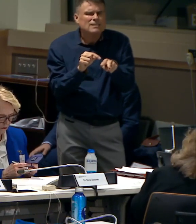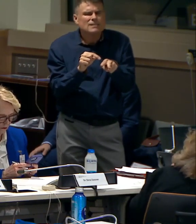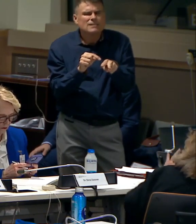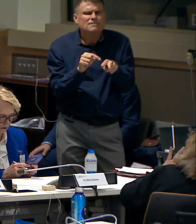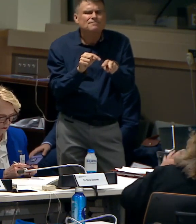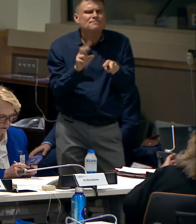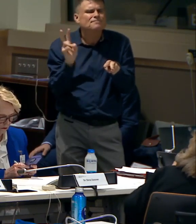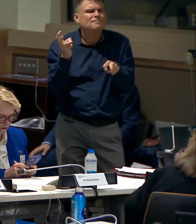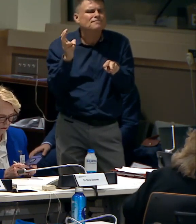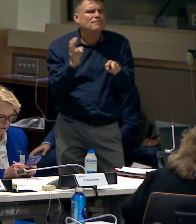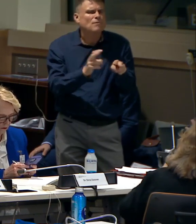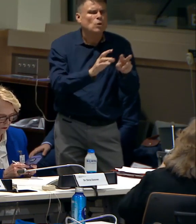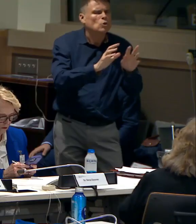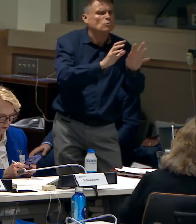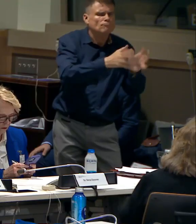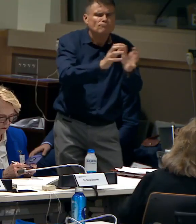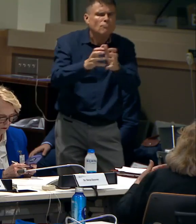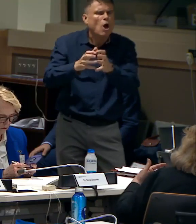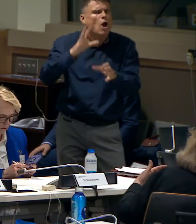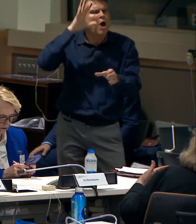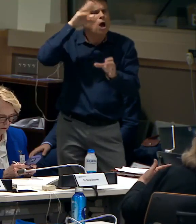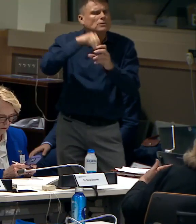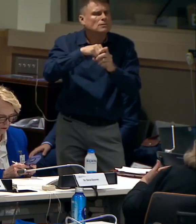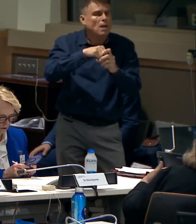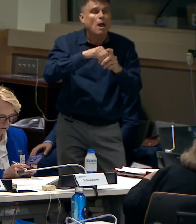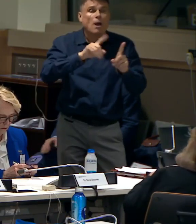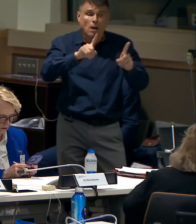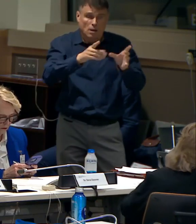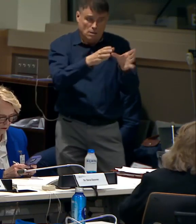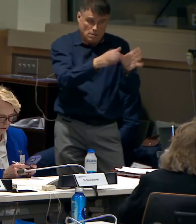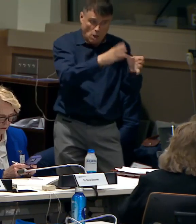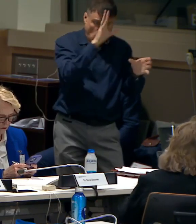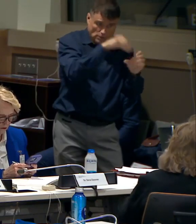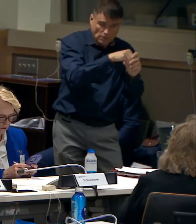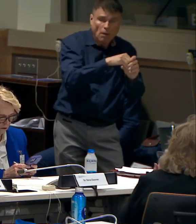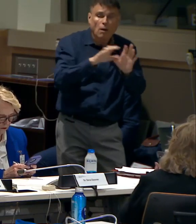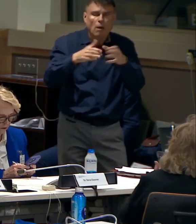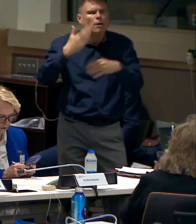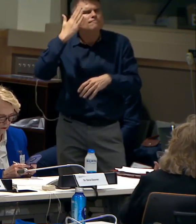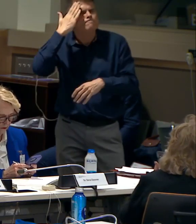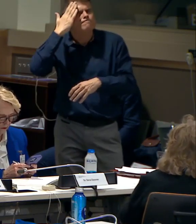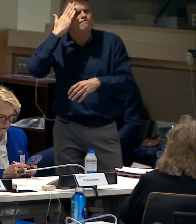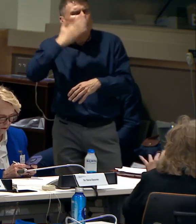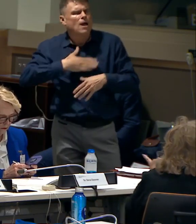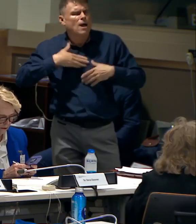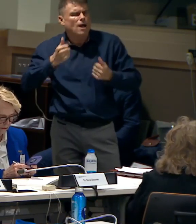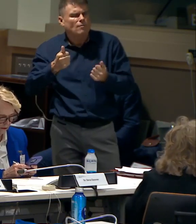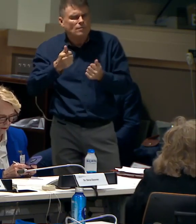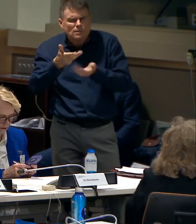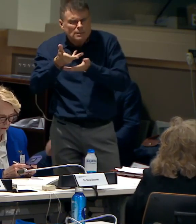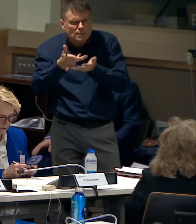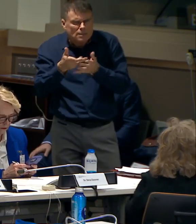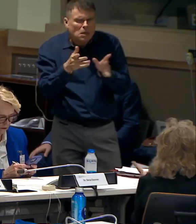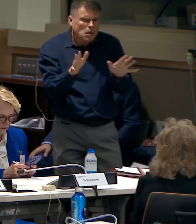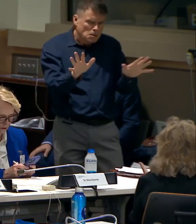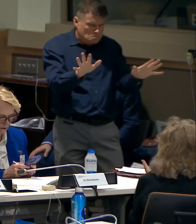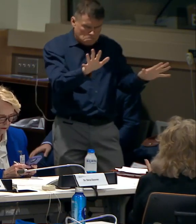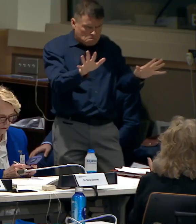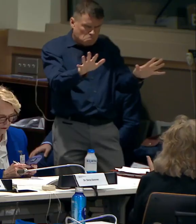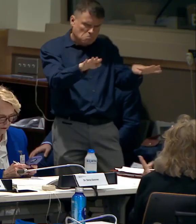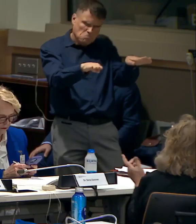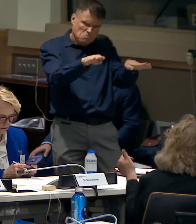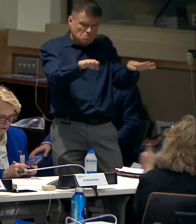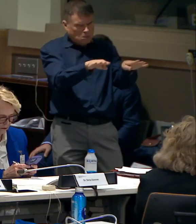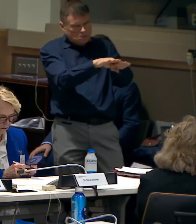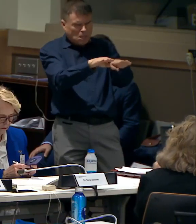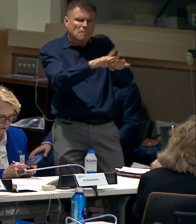obviously also when it comes to autism, it is heavily interlinked with mental health as a subject, and therefore there